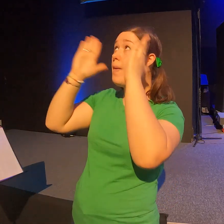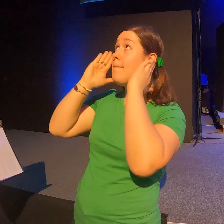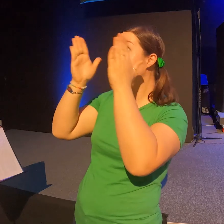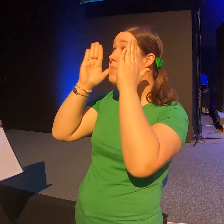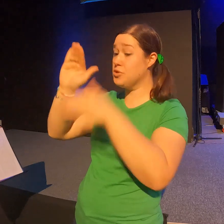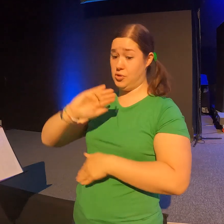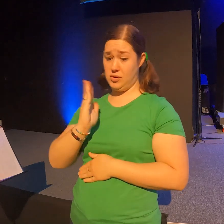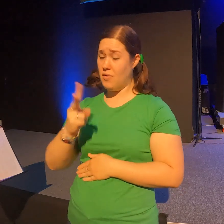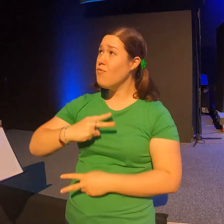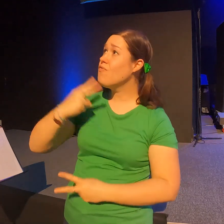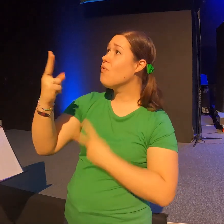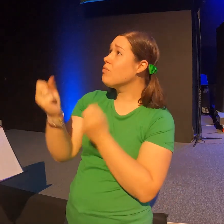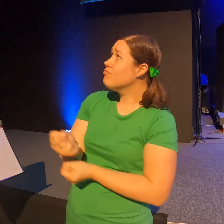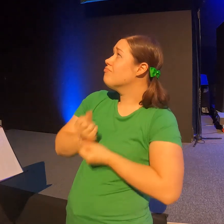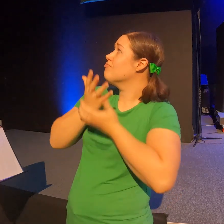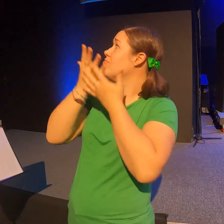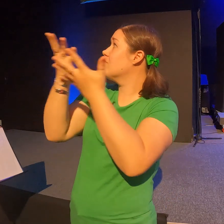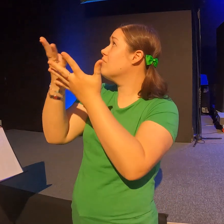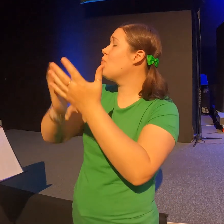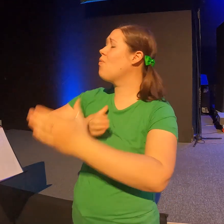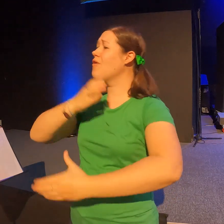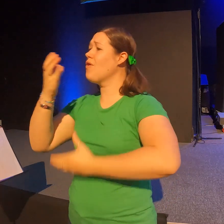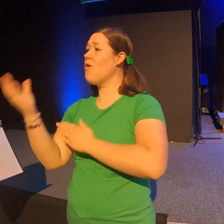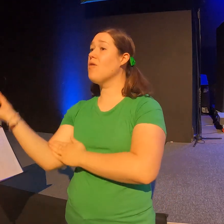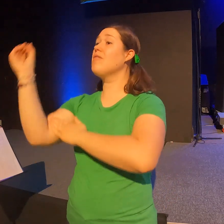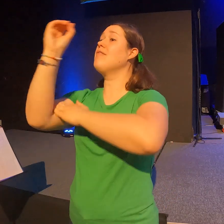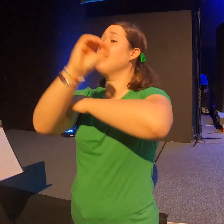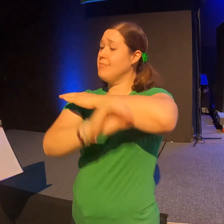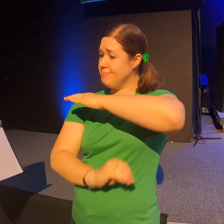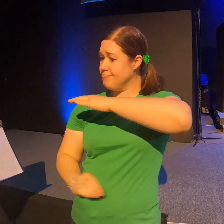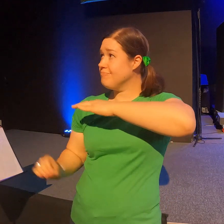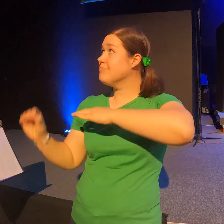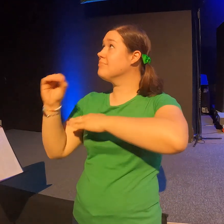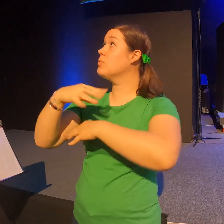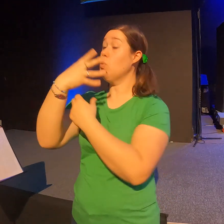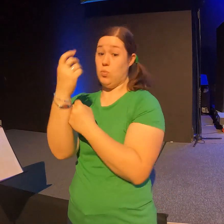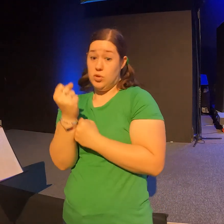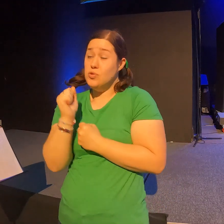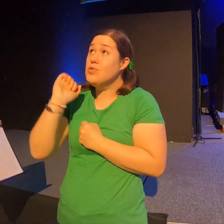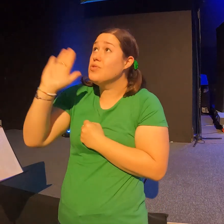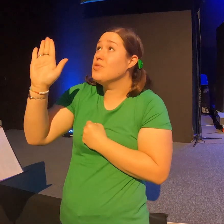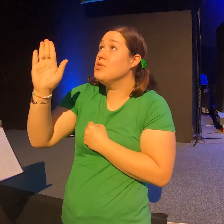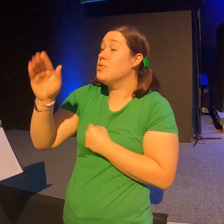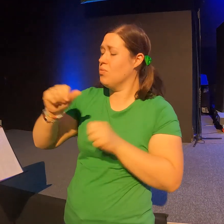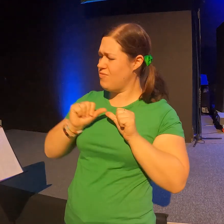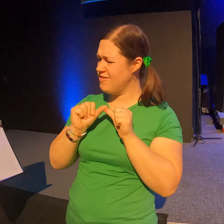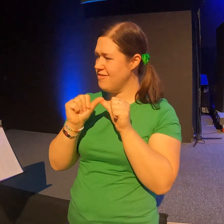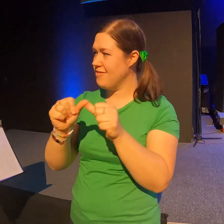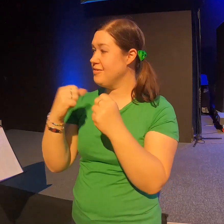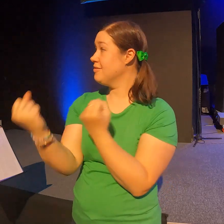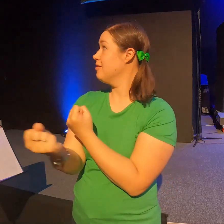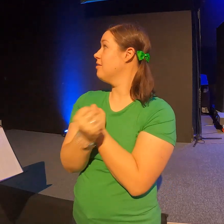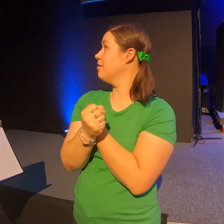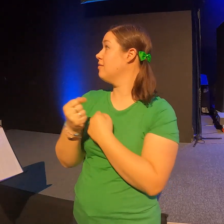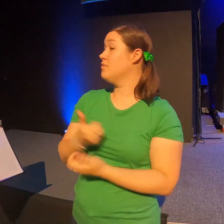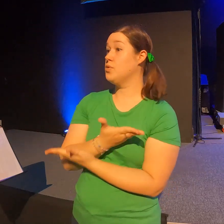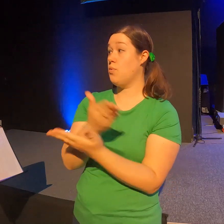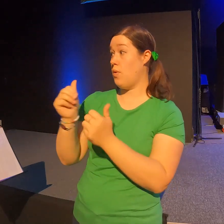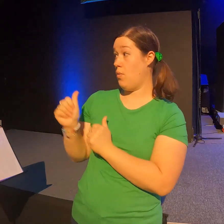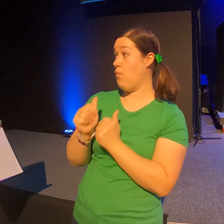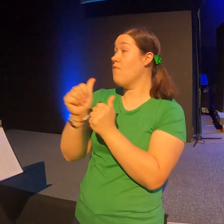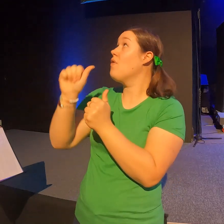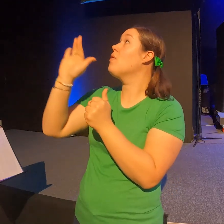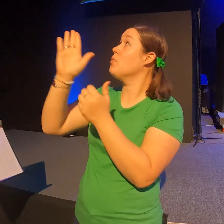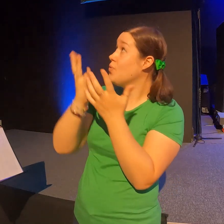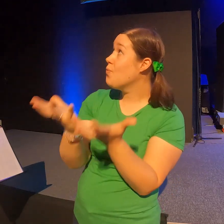we call day and night. We trust in your steadfast love, so we will follow your way.